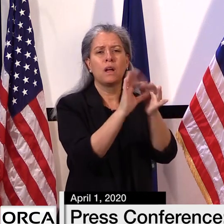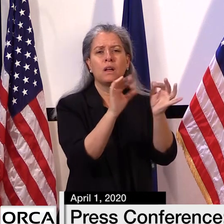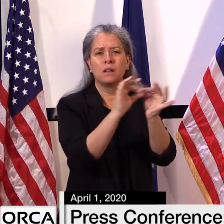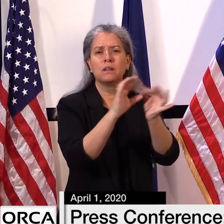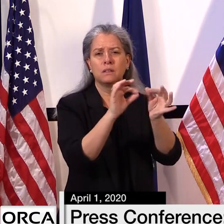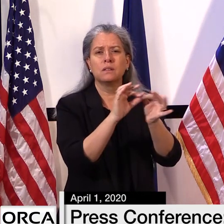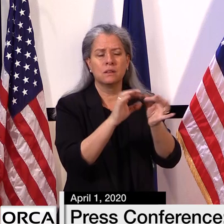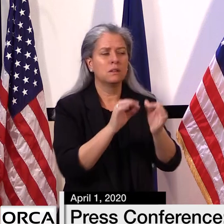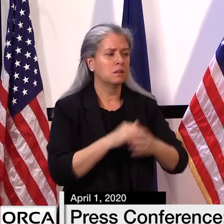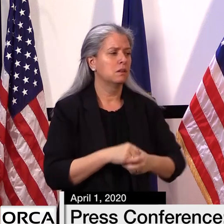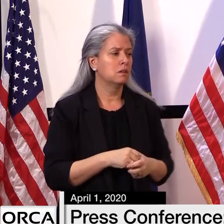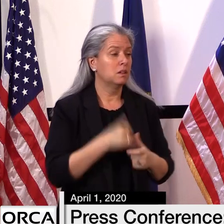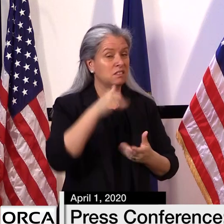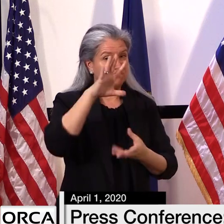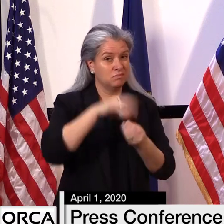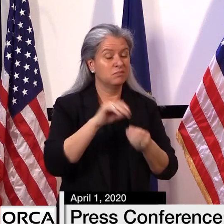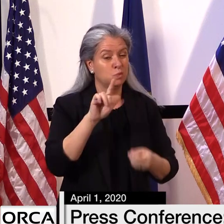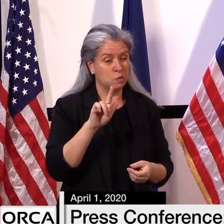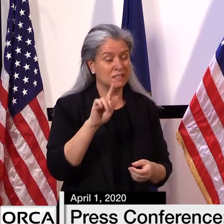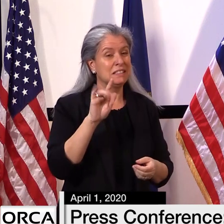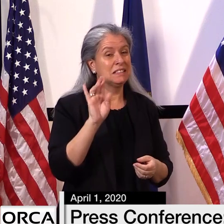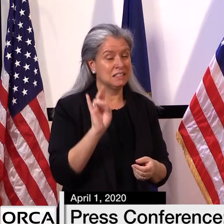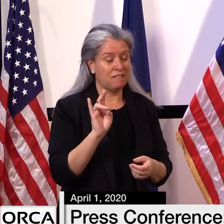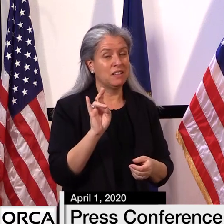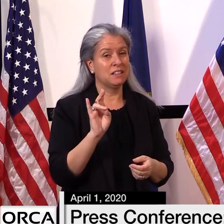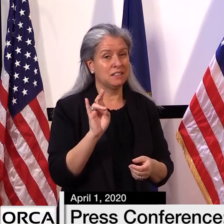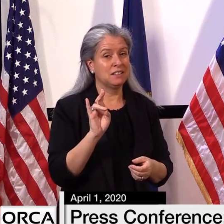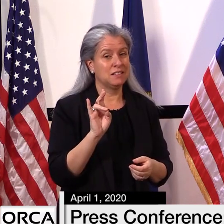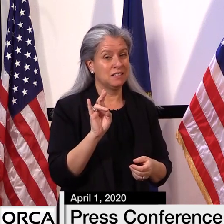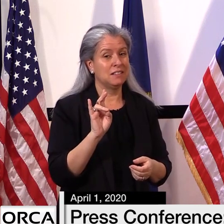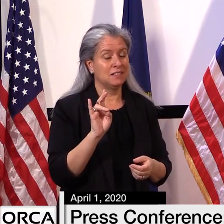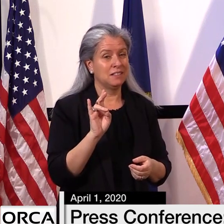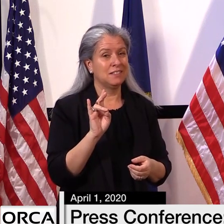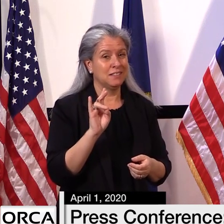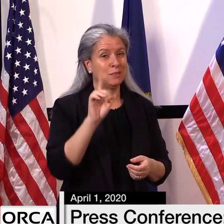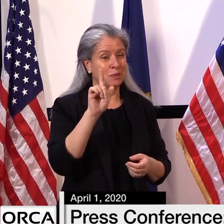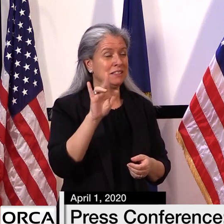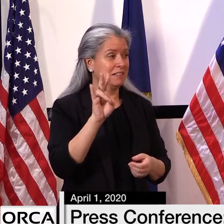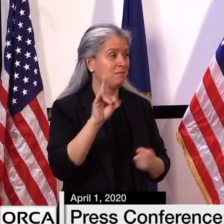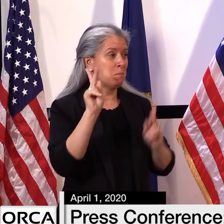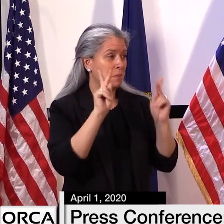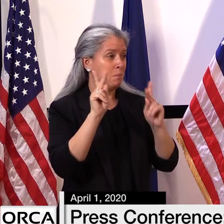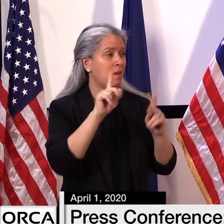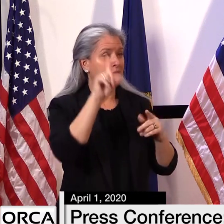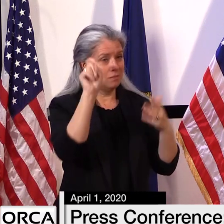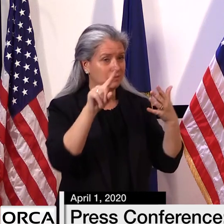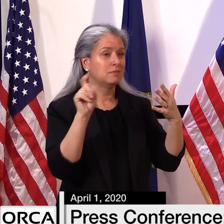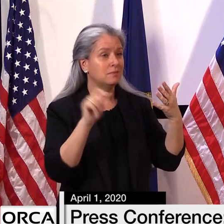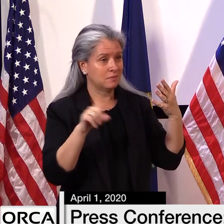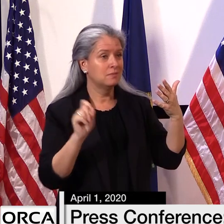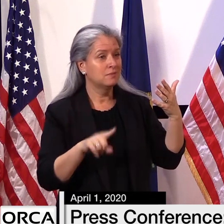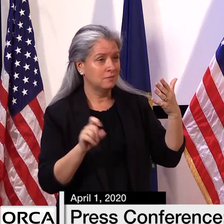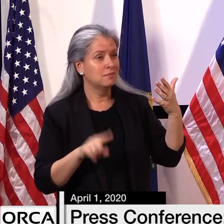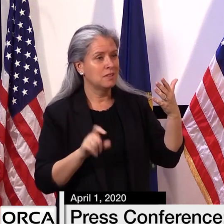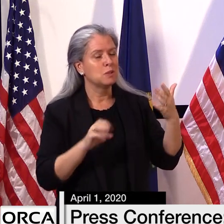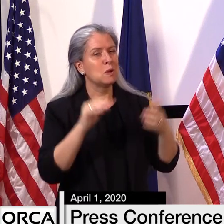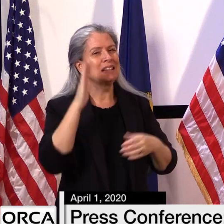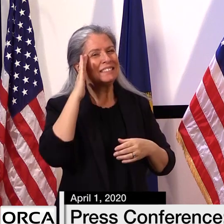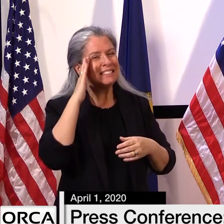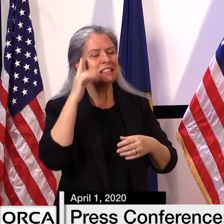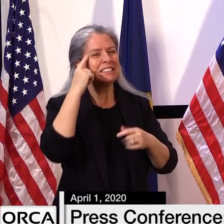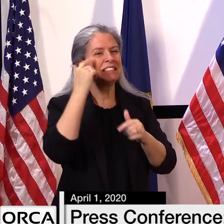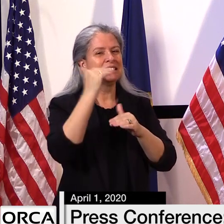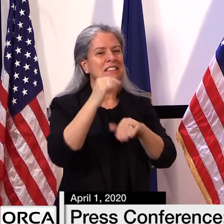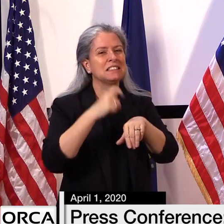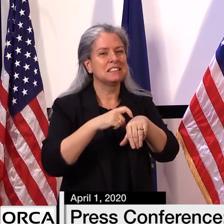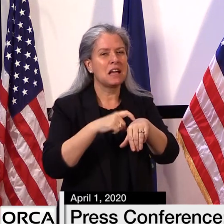questioner. We do have 27 members of the press waiting to ask questions, so please just be considerate of your colleagues. Please